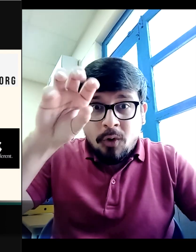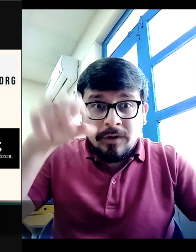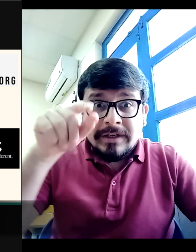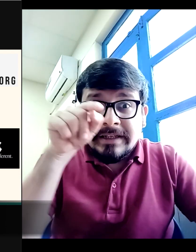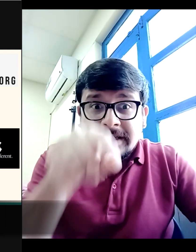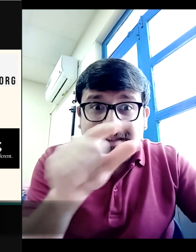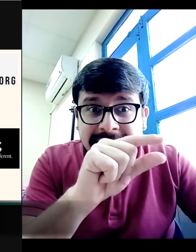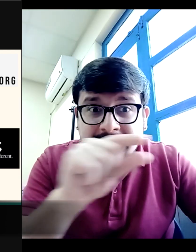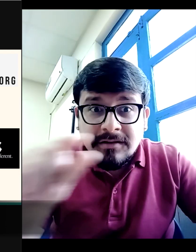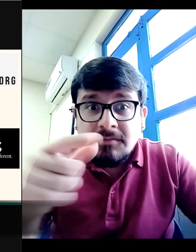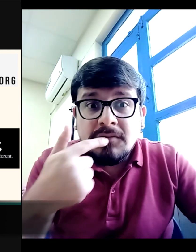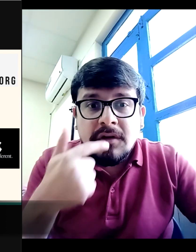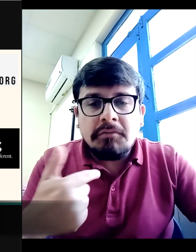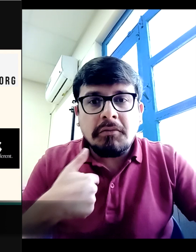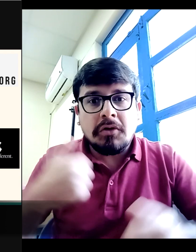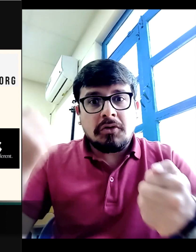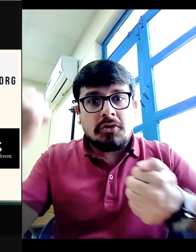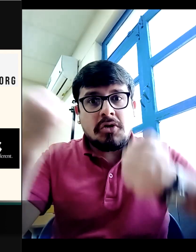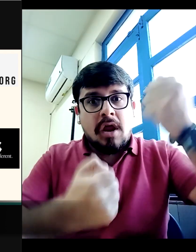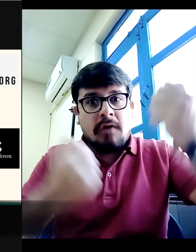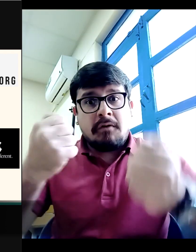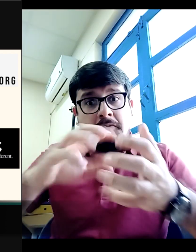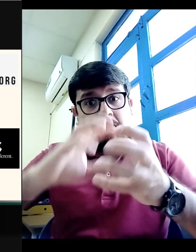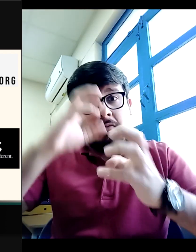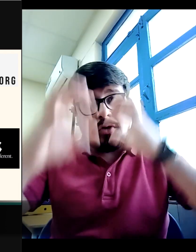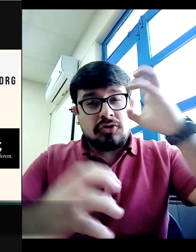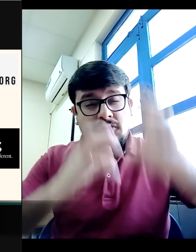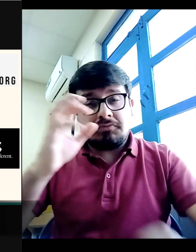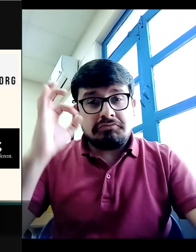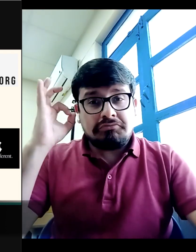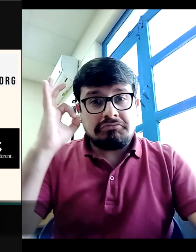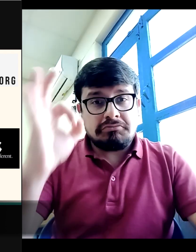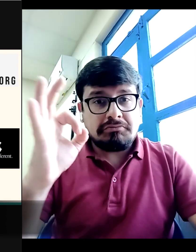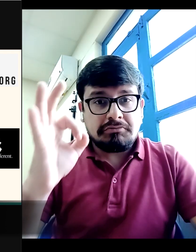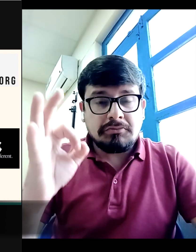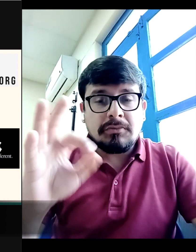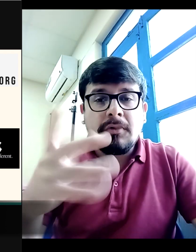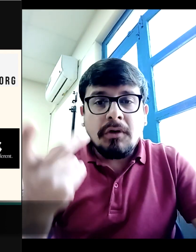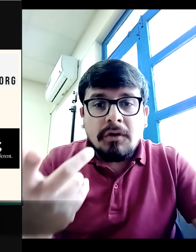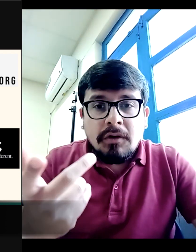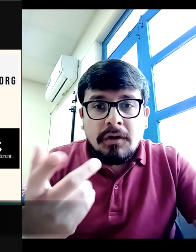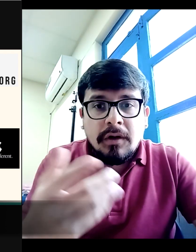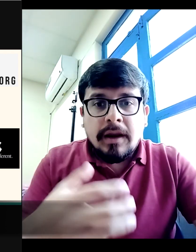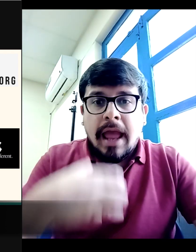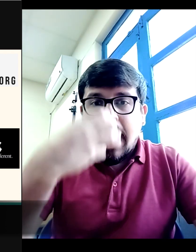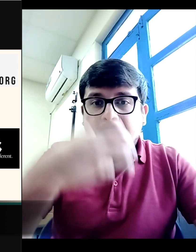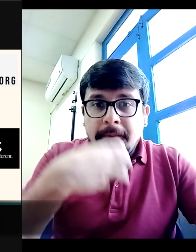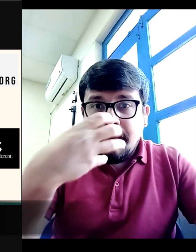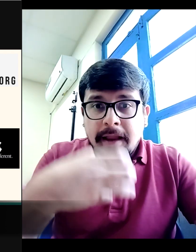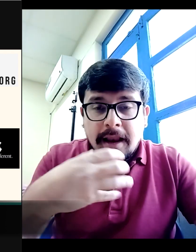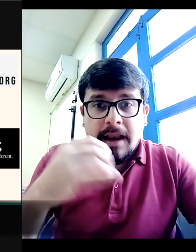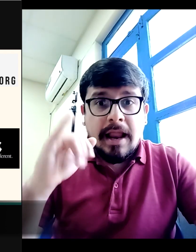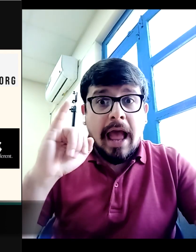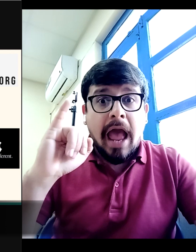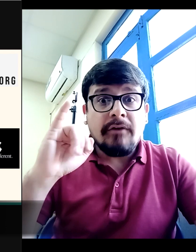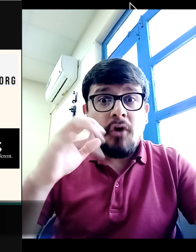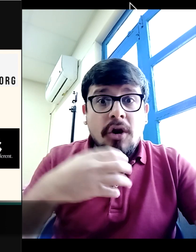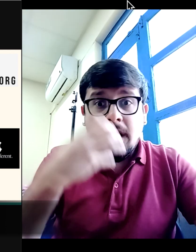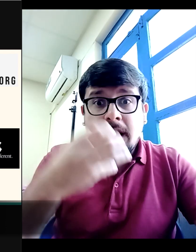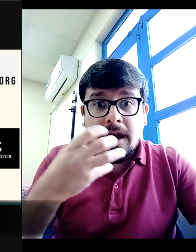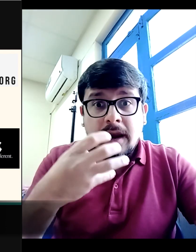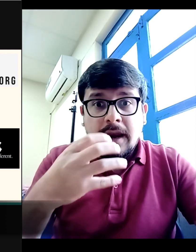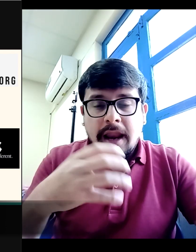Apple has a logo, think different. So you have to think about your